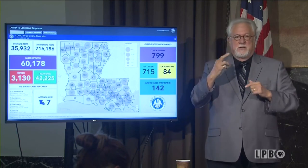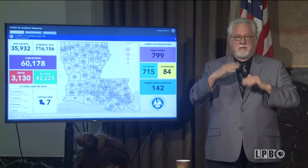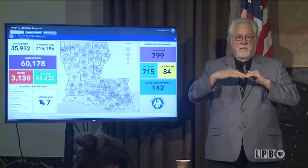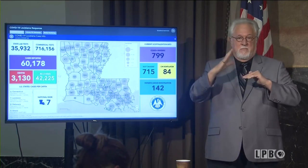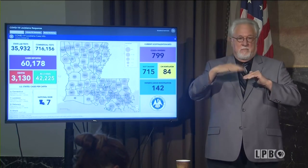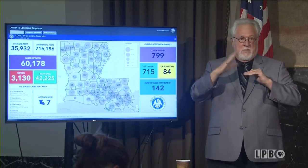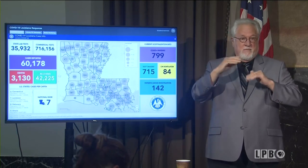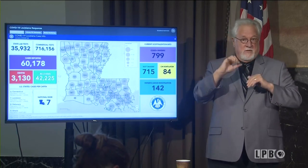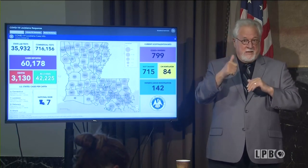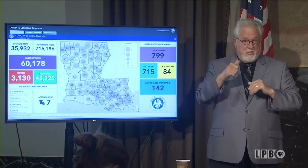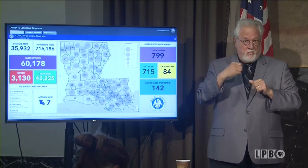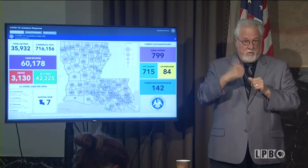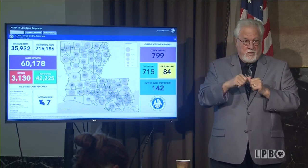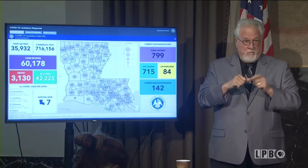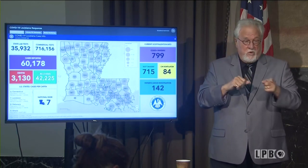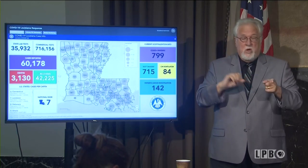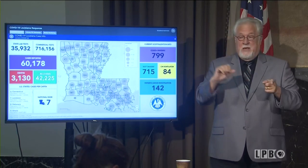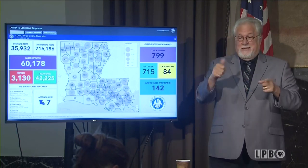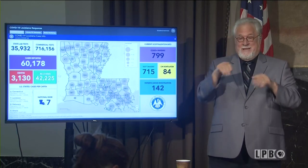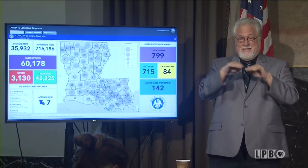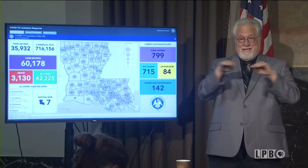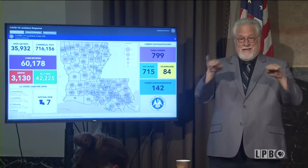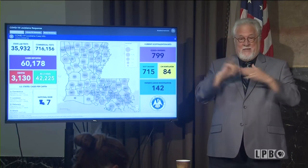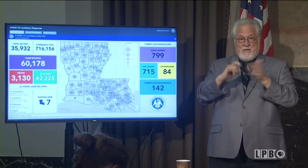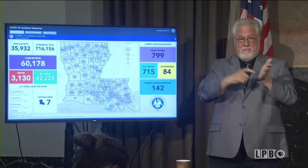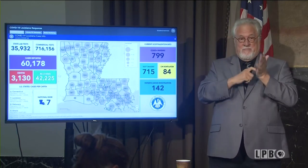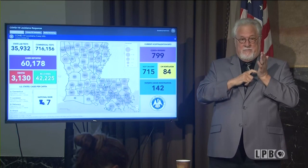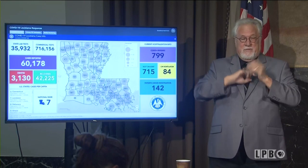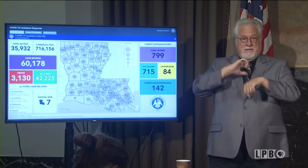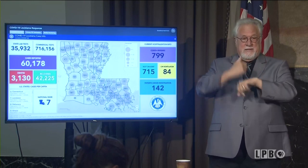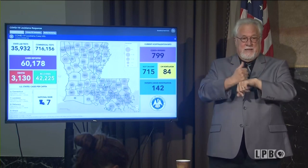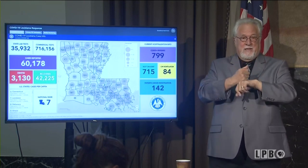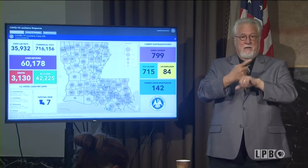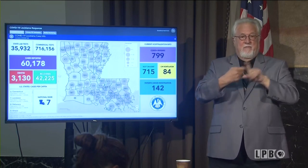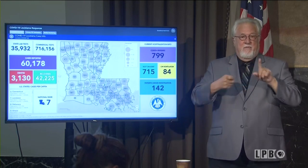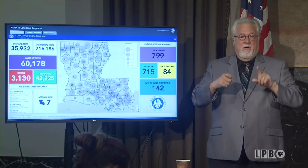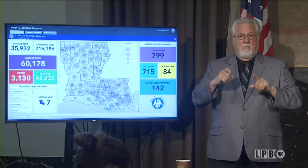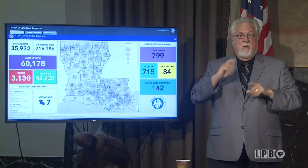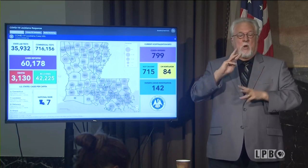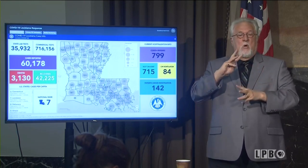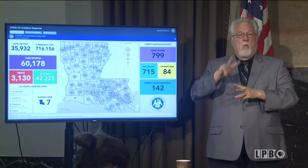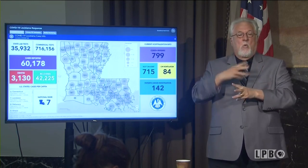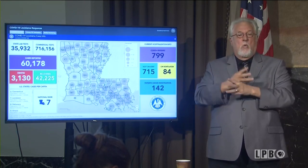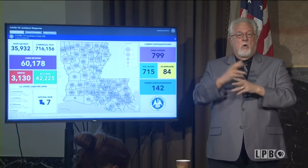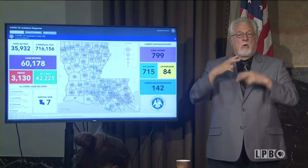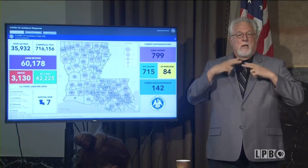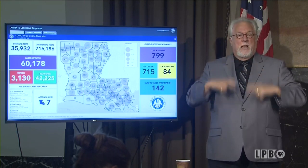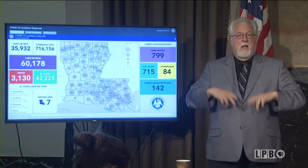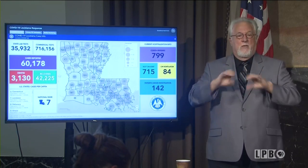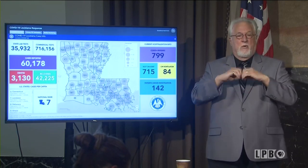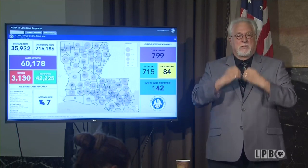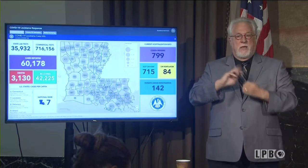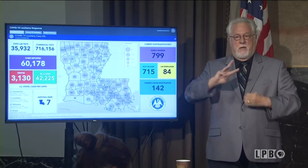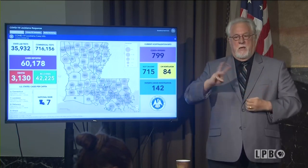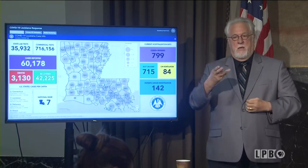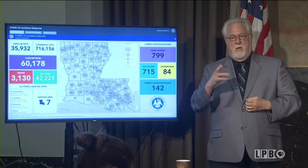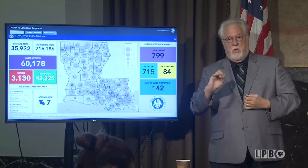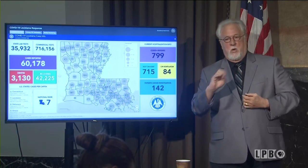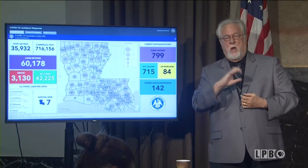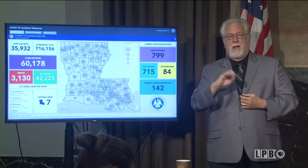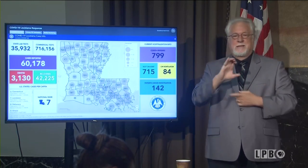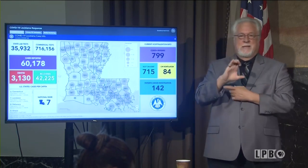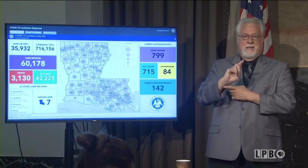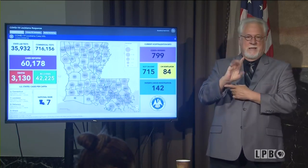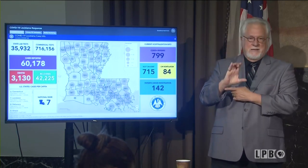and you may remember that 10 is the standard that's been set forth by the World Health Organization and the